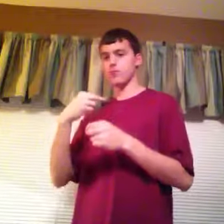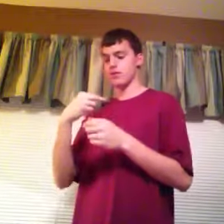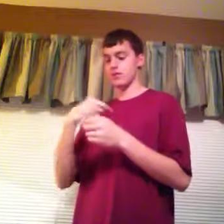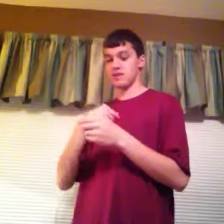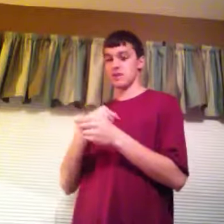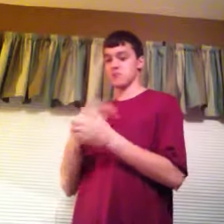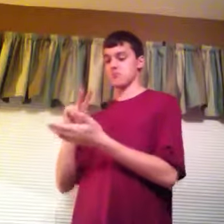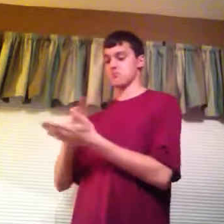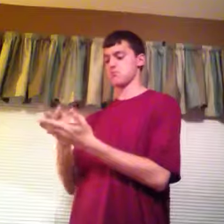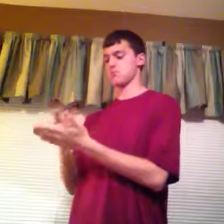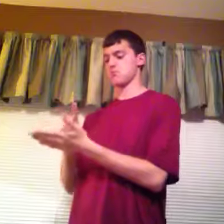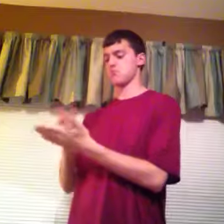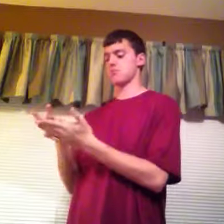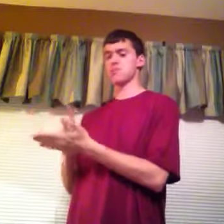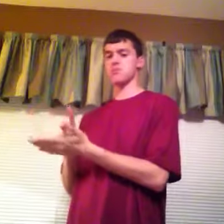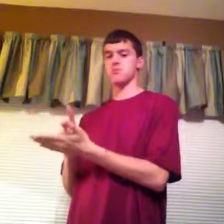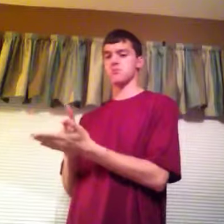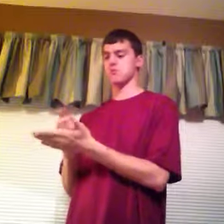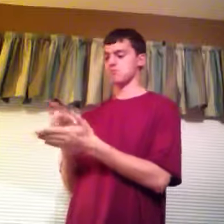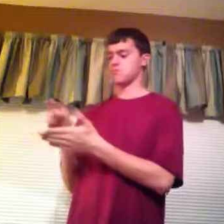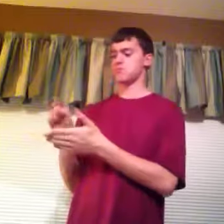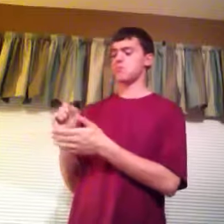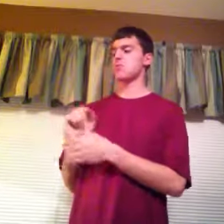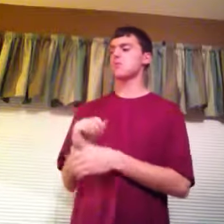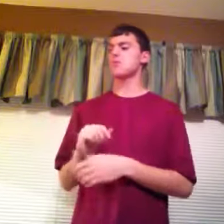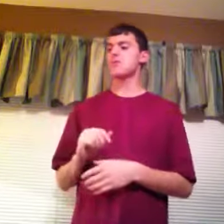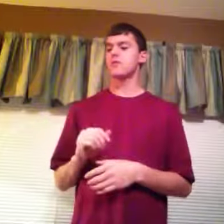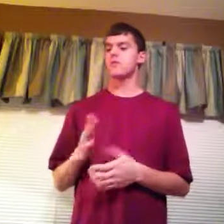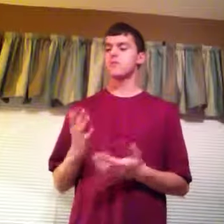You can do this. But we do it.